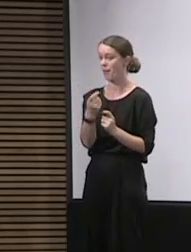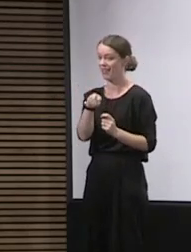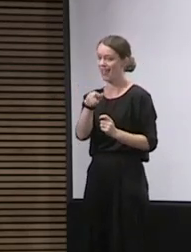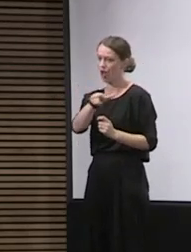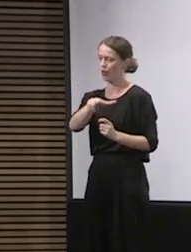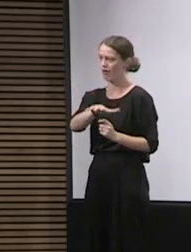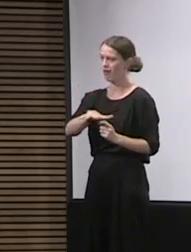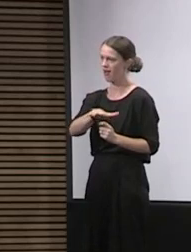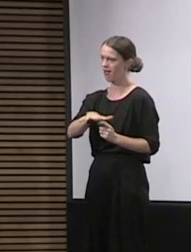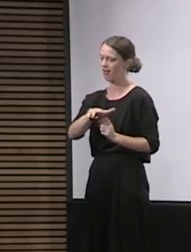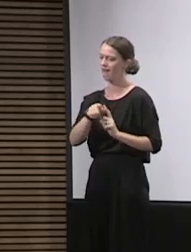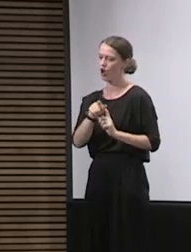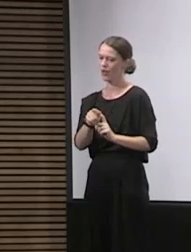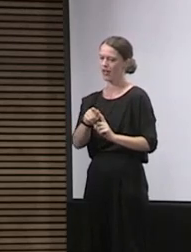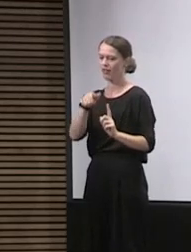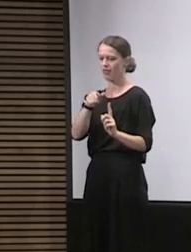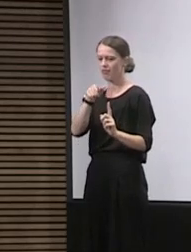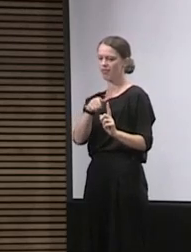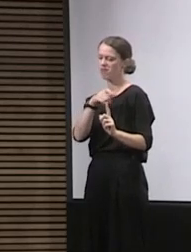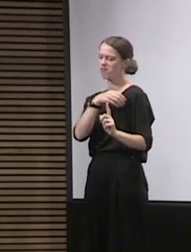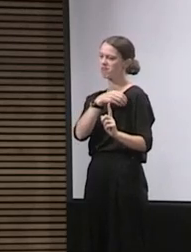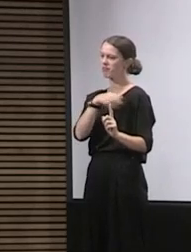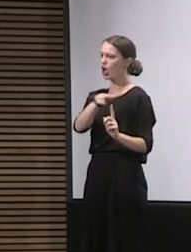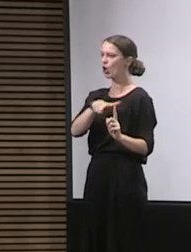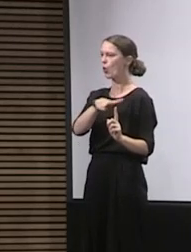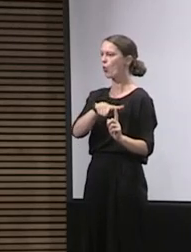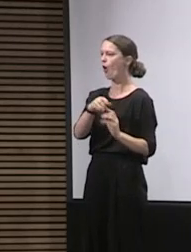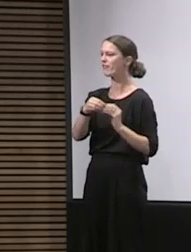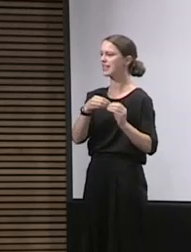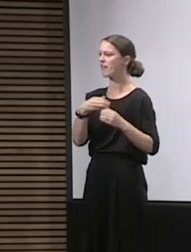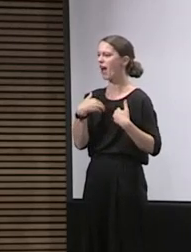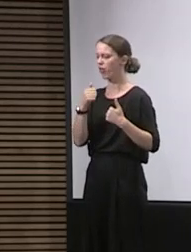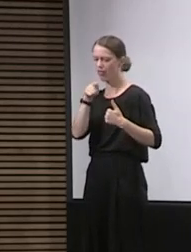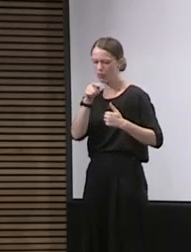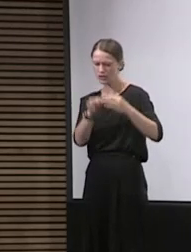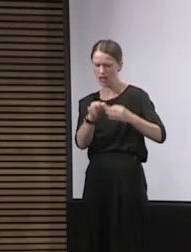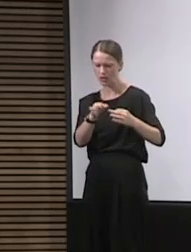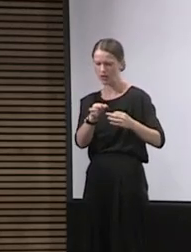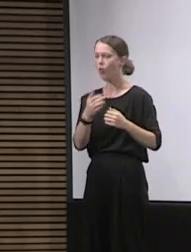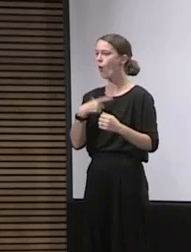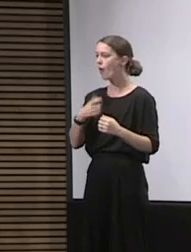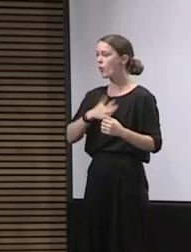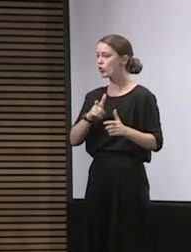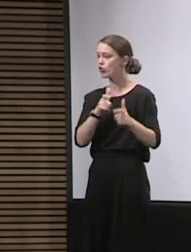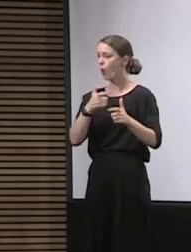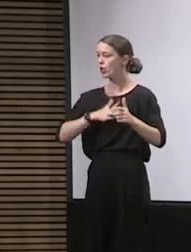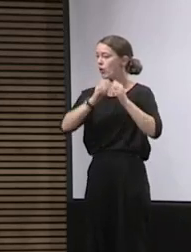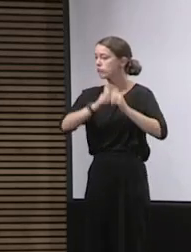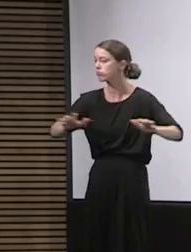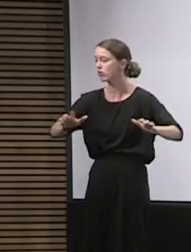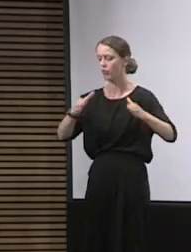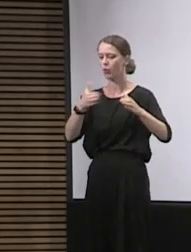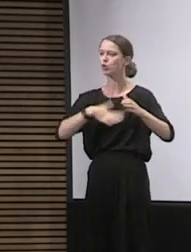level, according to the local medical officer of health. And the purpose there is to get good control